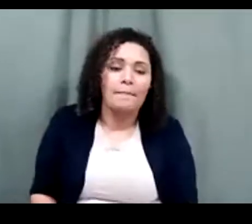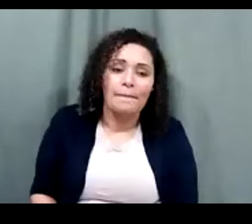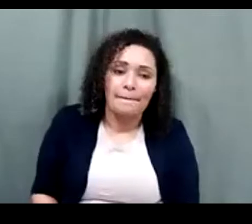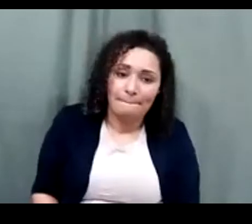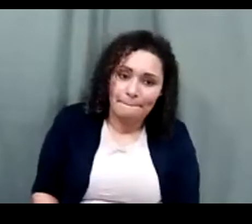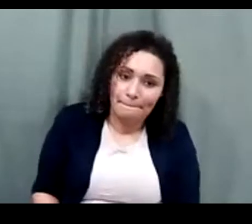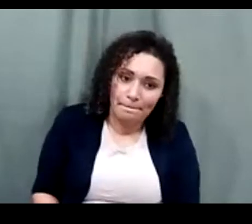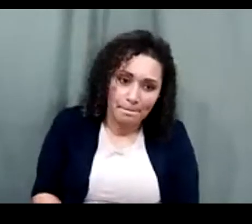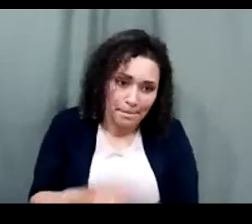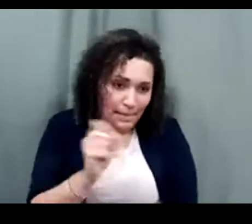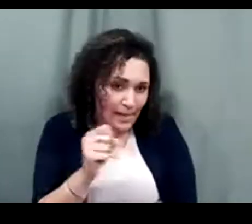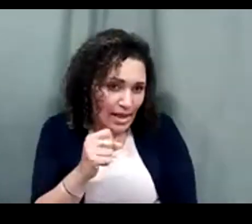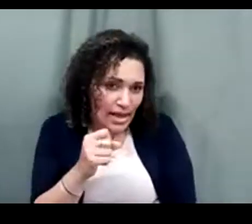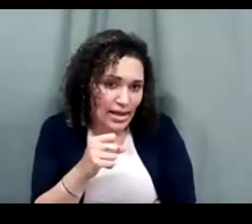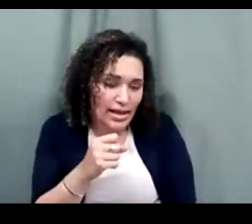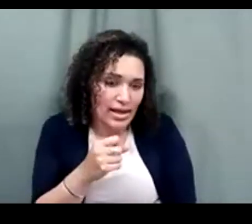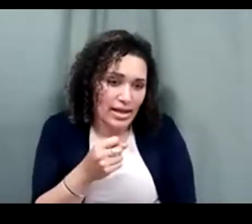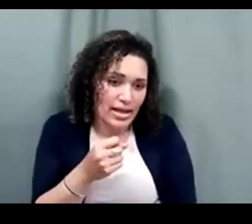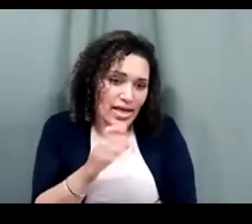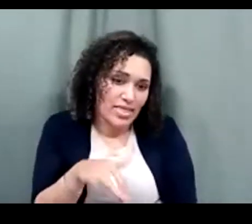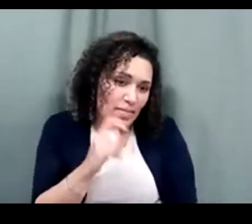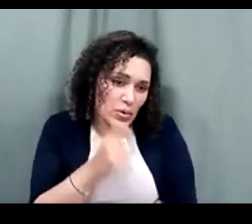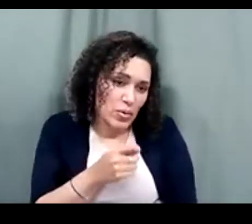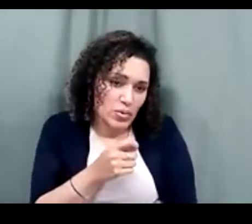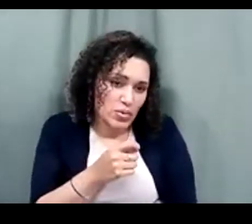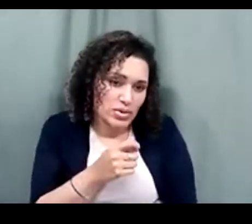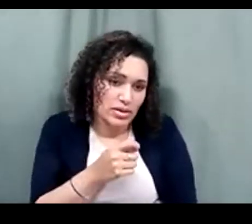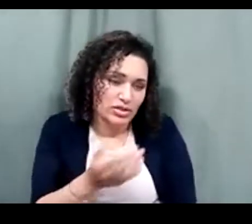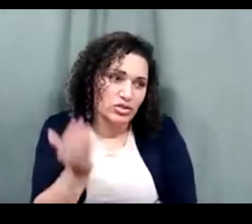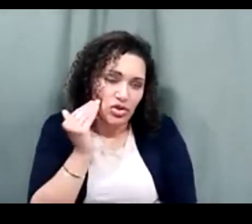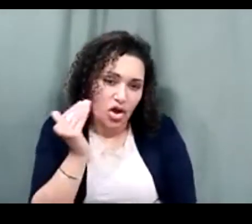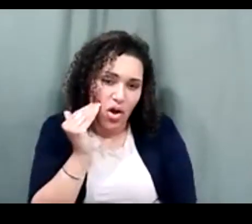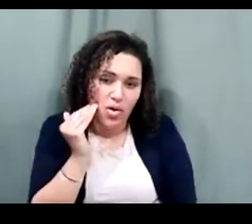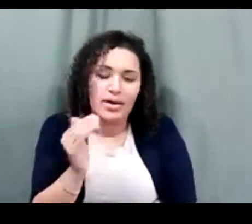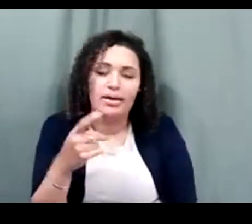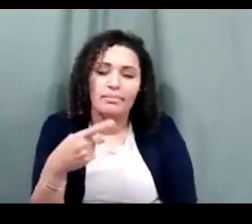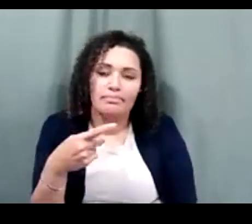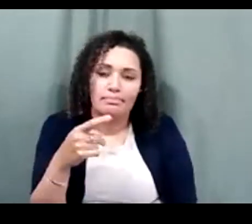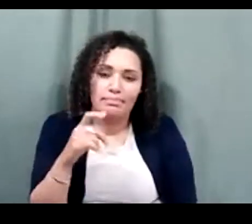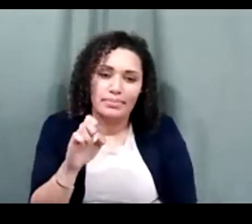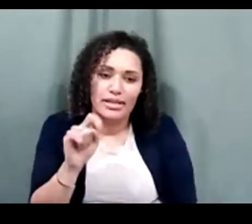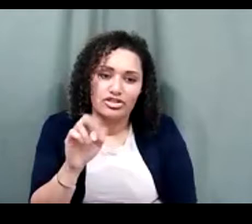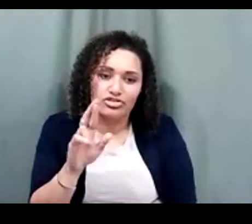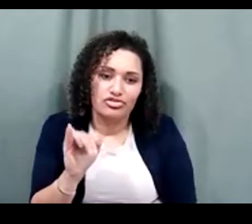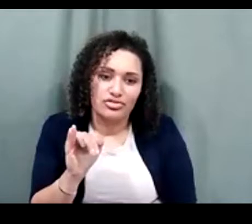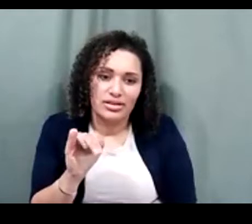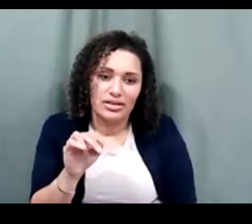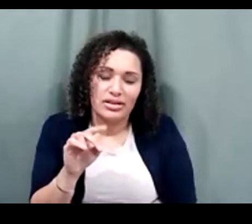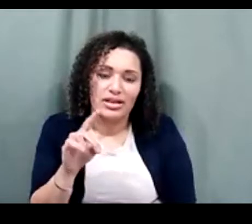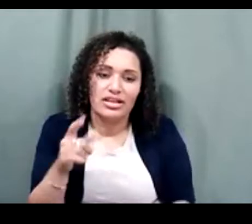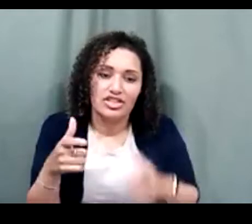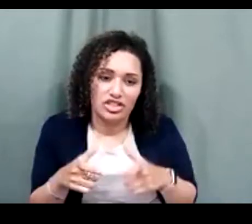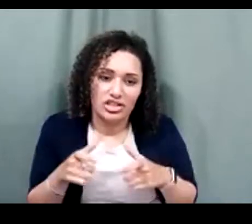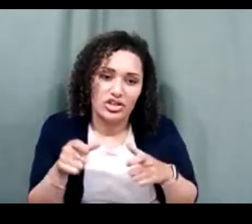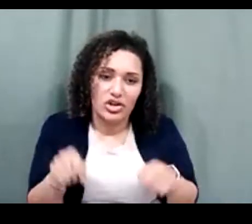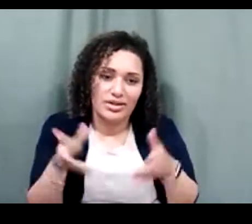Yeah, because I mean, it would be cool to know. It would be cool to know. A petri dish is interesting. Michelle's comment about could we just leave a